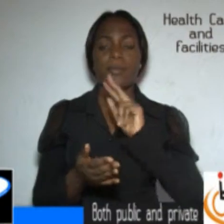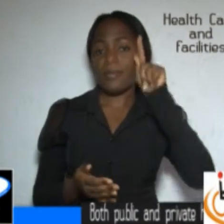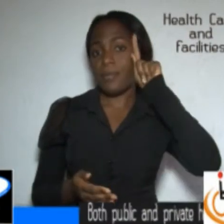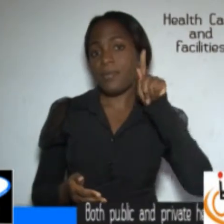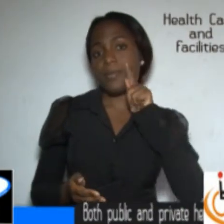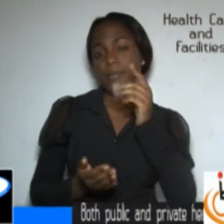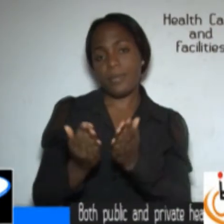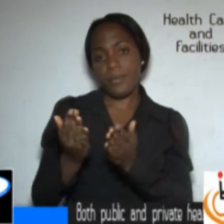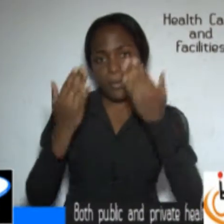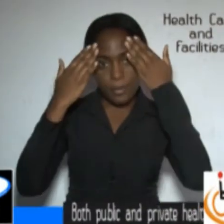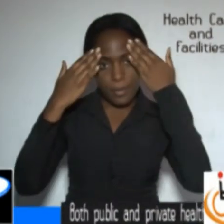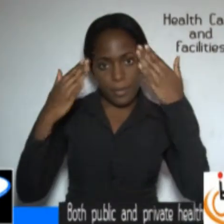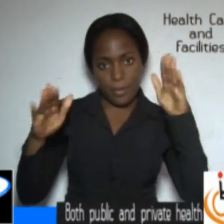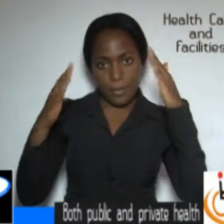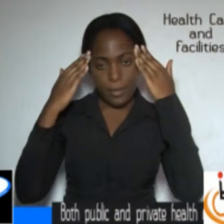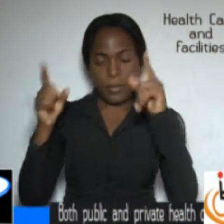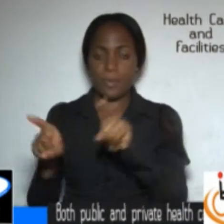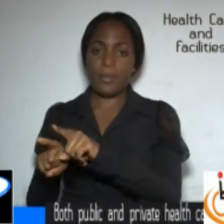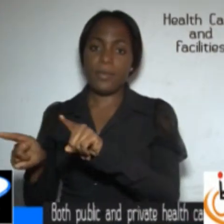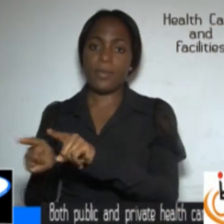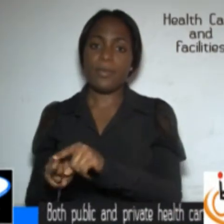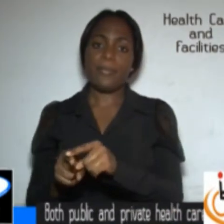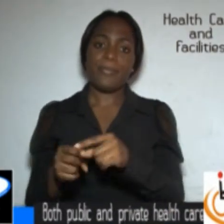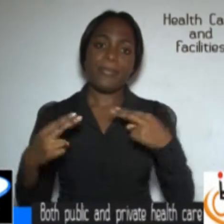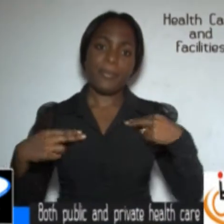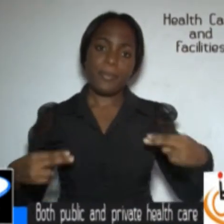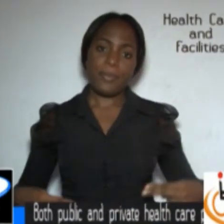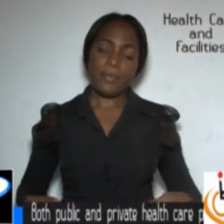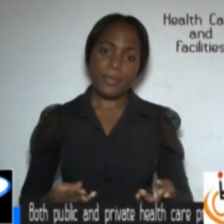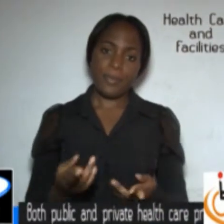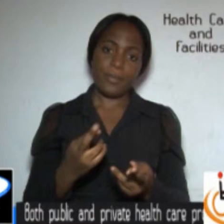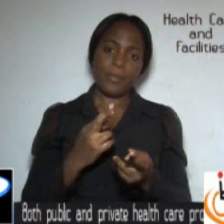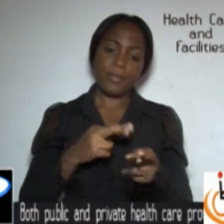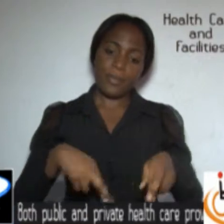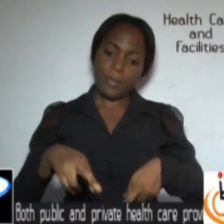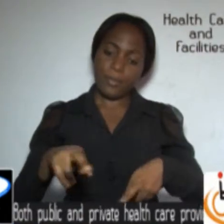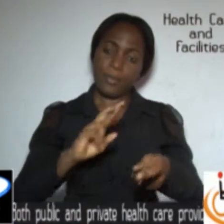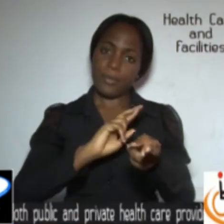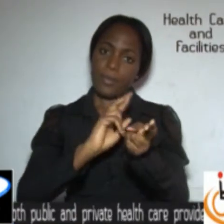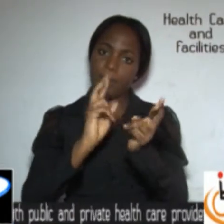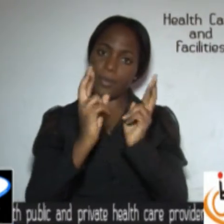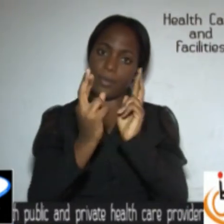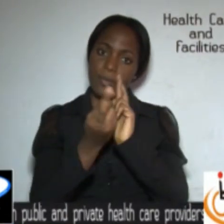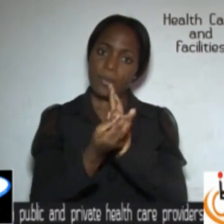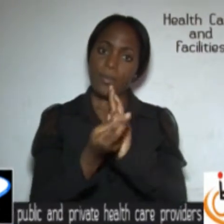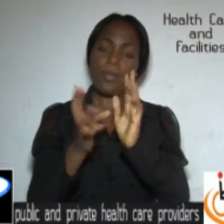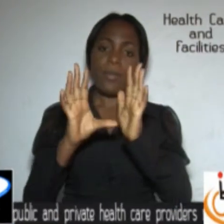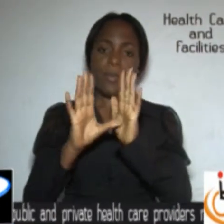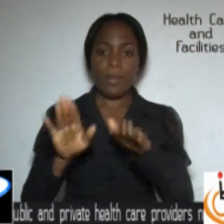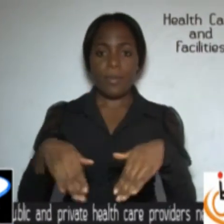to health-related rehabilitation, and shall in particular prescribe measures to A.